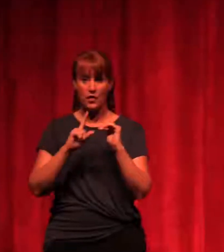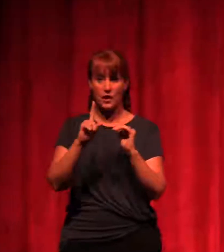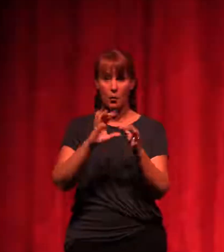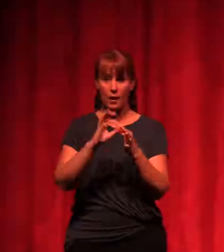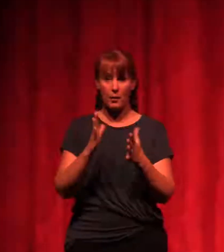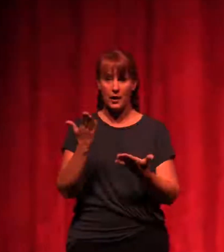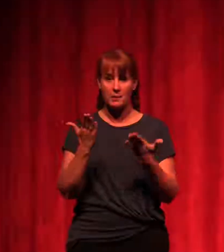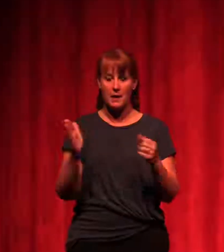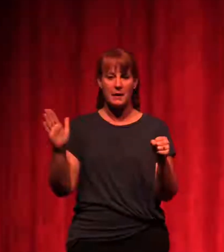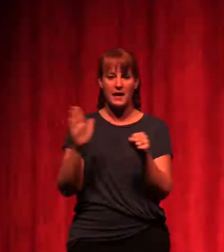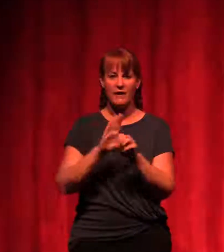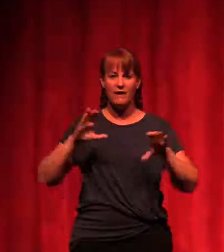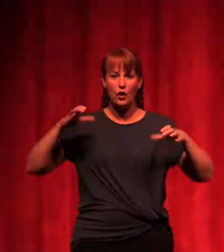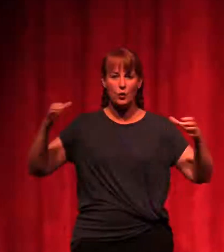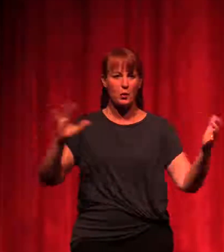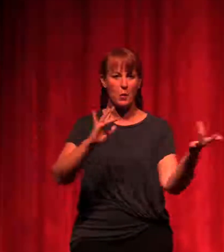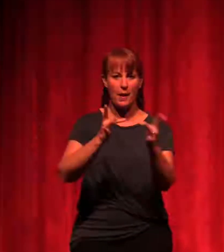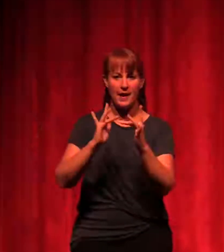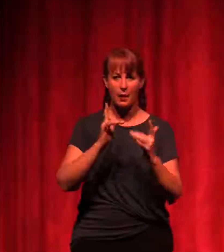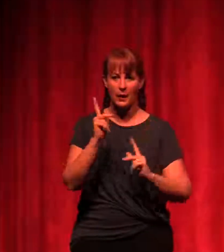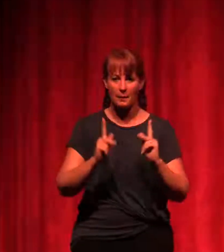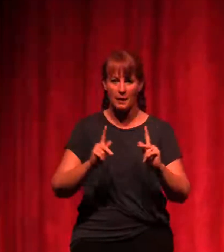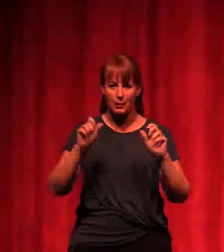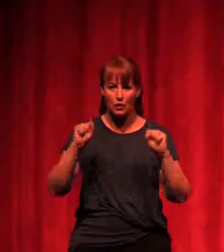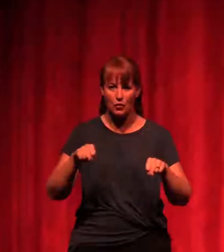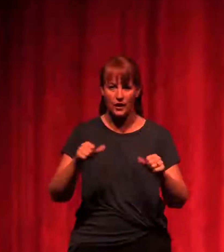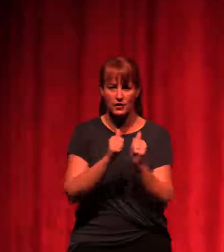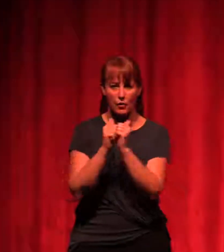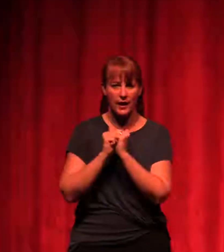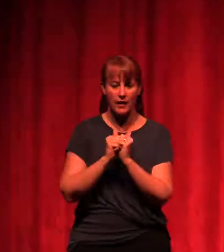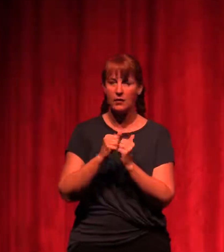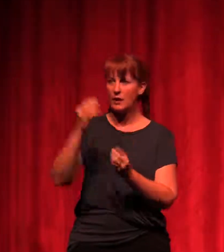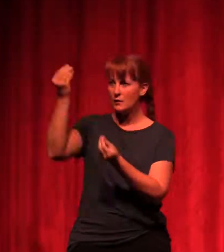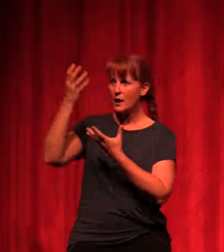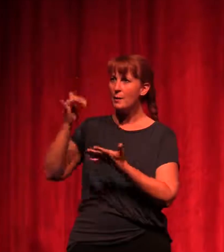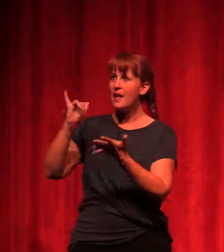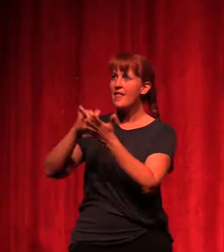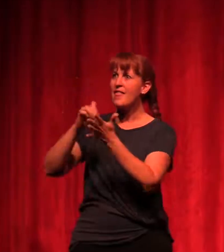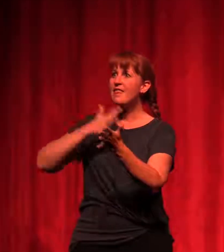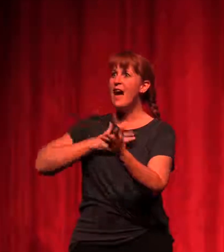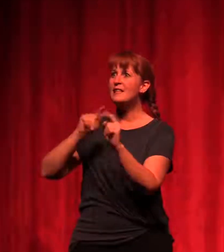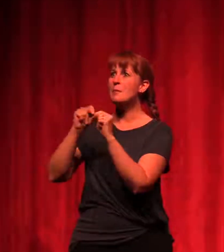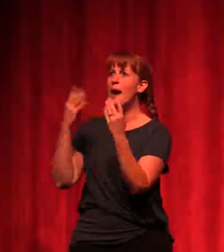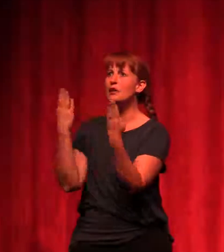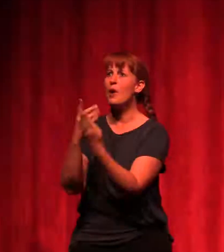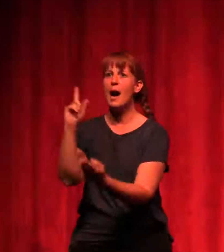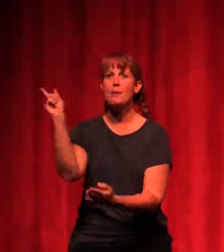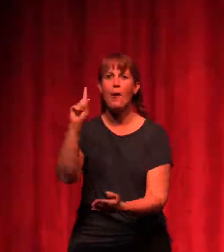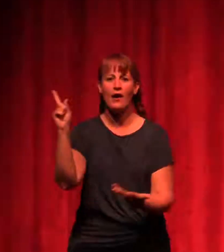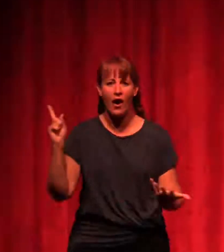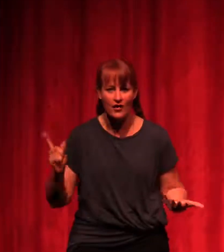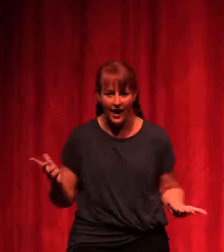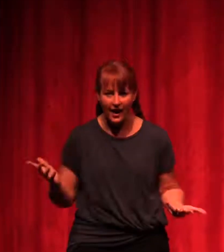even a whole network of people. And as he was telling me about this, I was like, that's my tribe. Where are they?